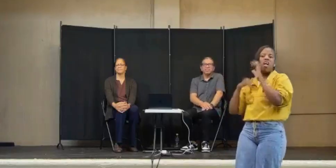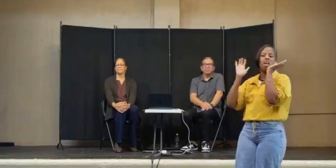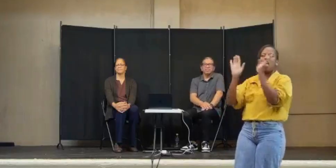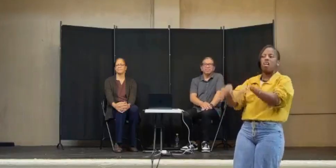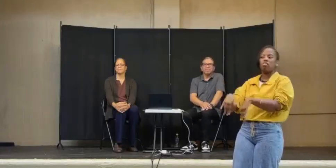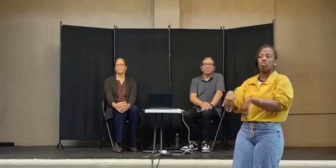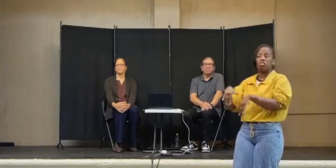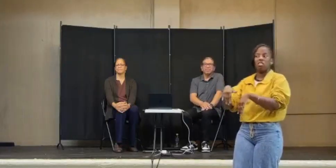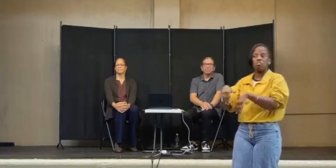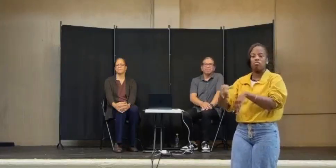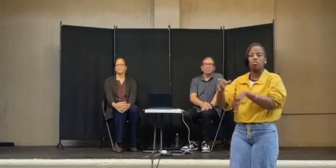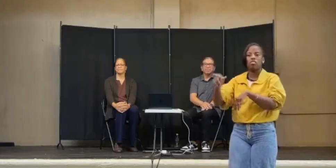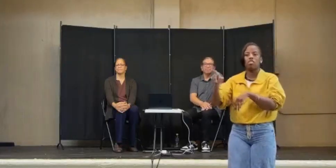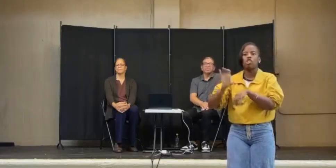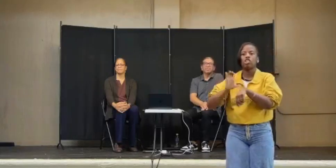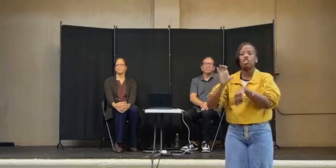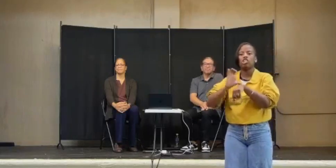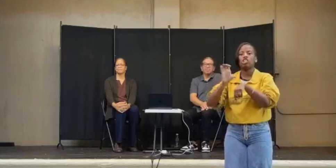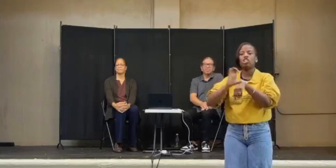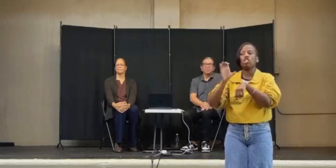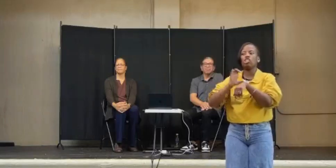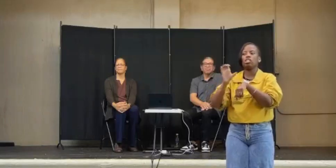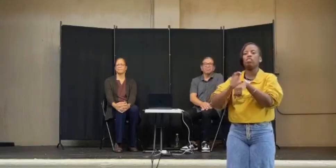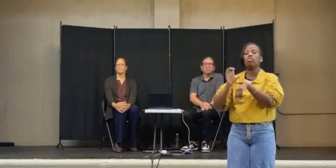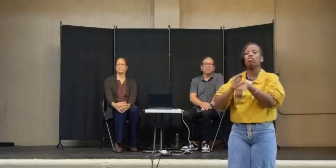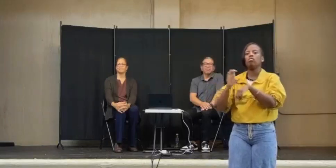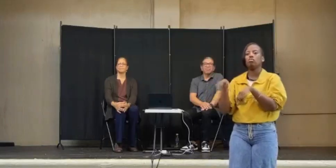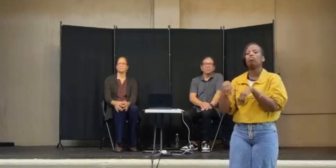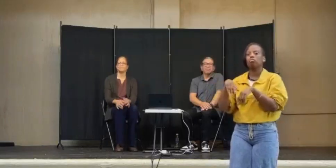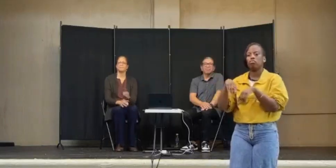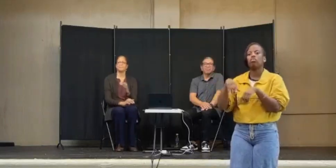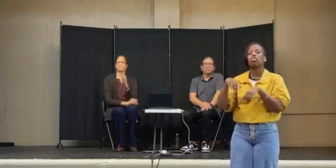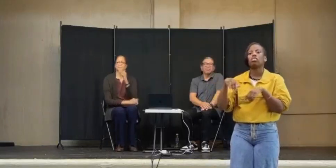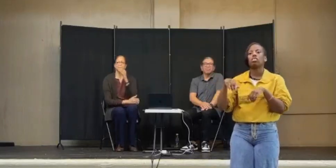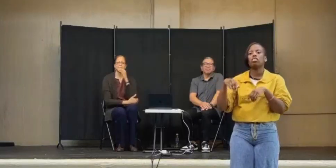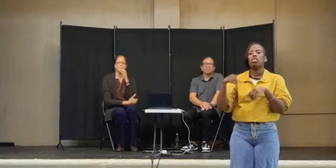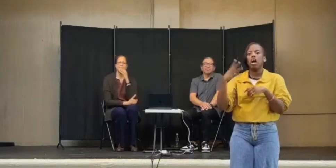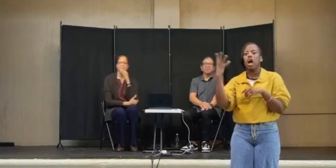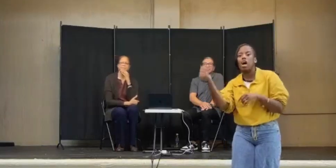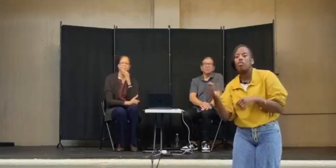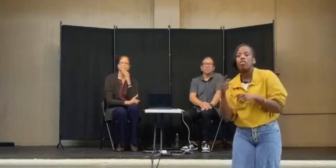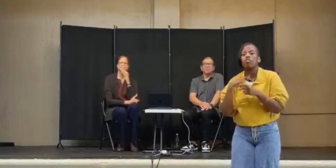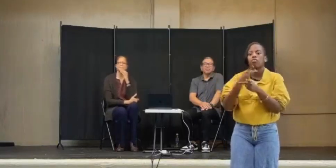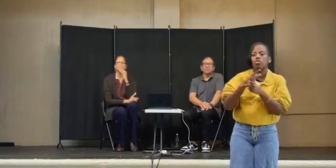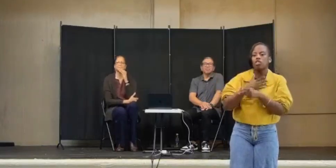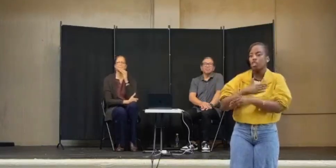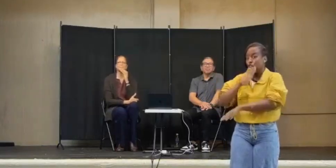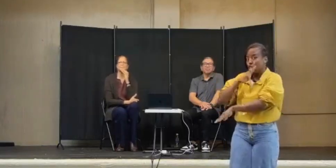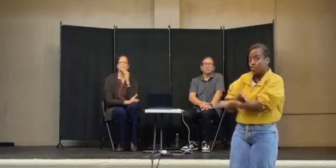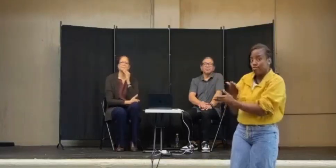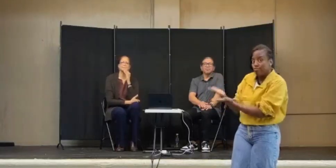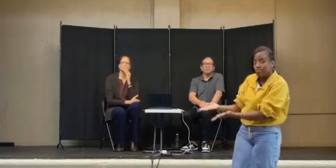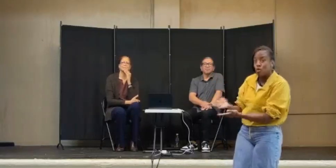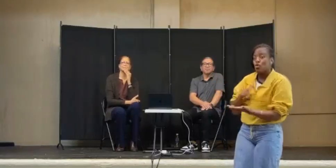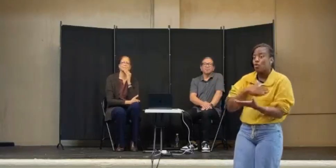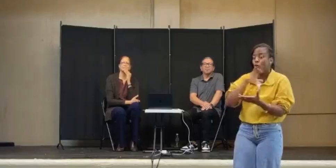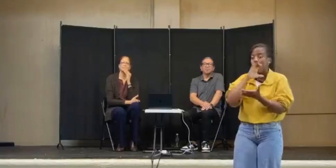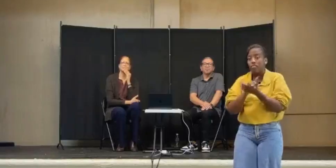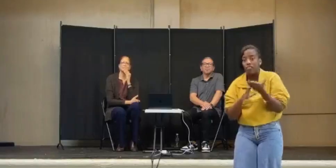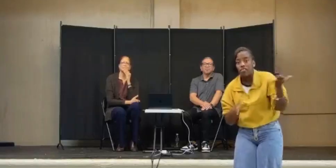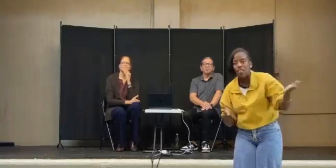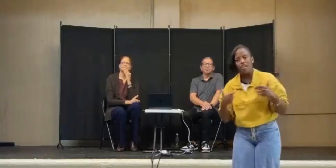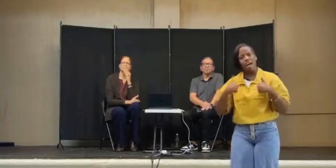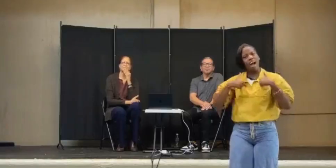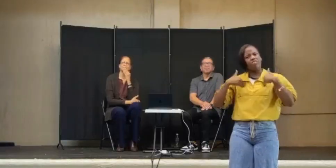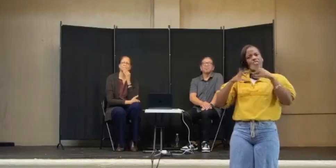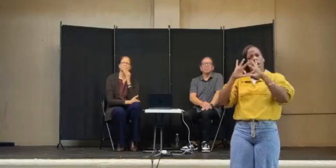I feel like I'm kind of behind the times with deaf people. When I go to church, and I have to take care of